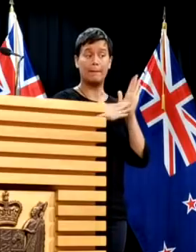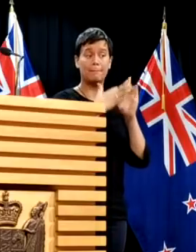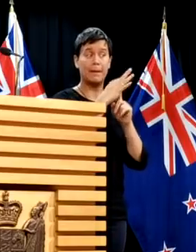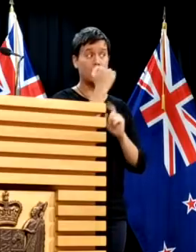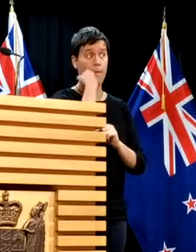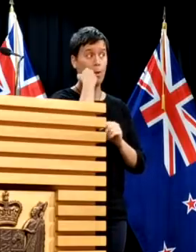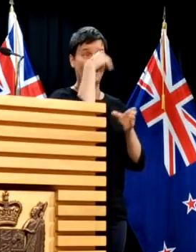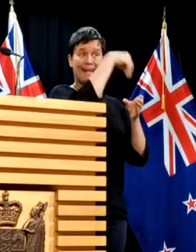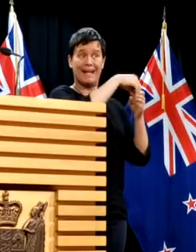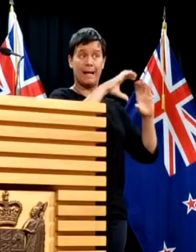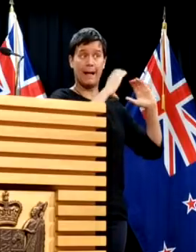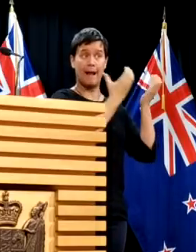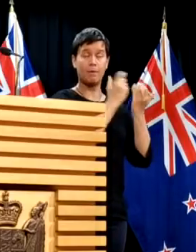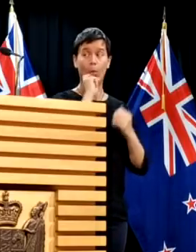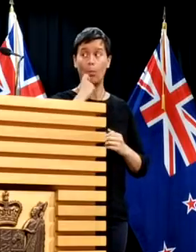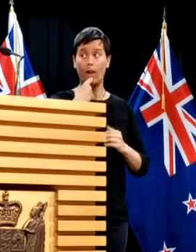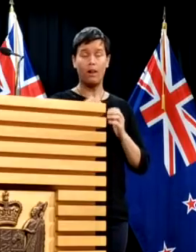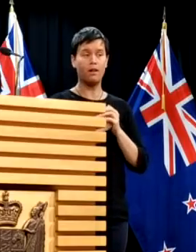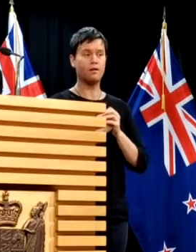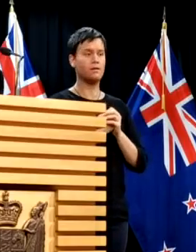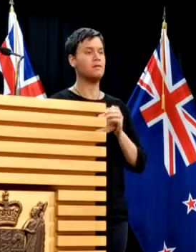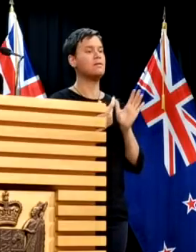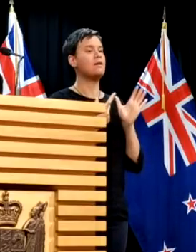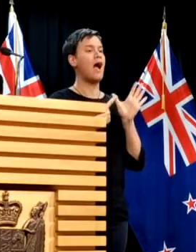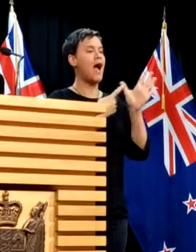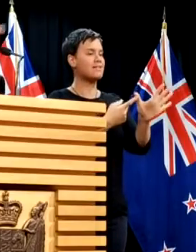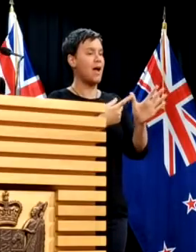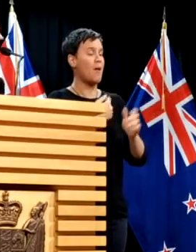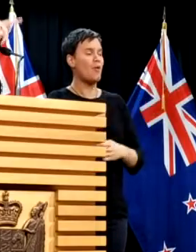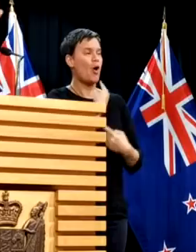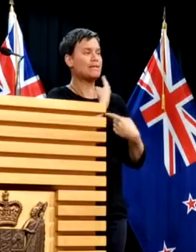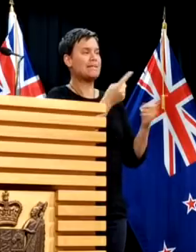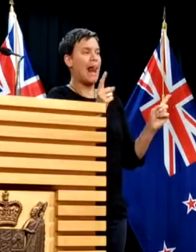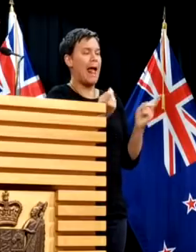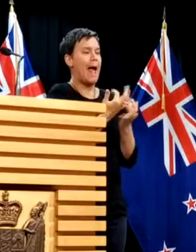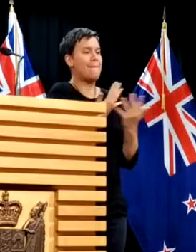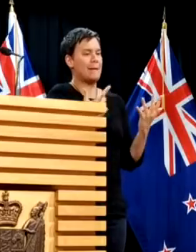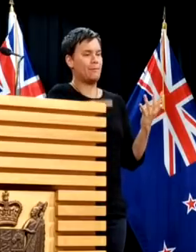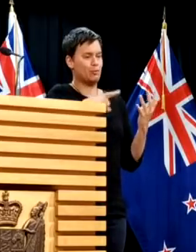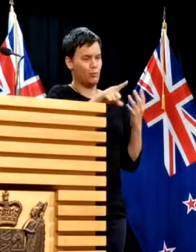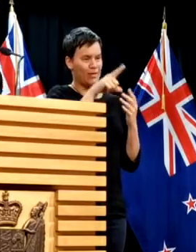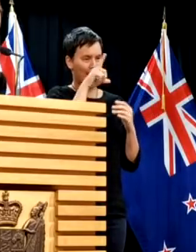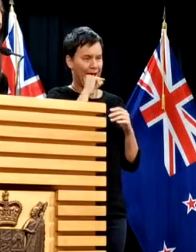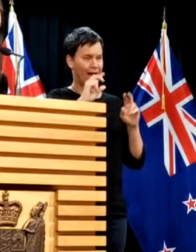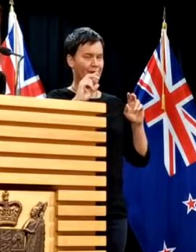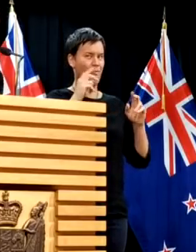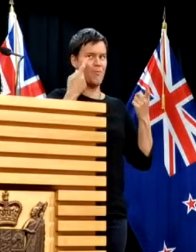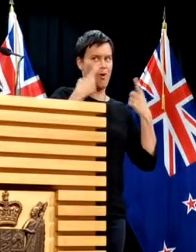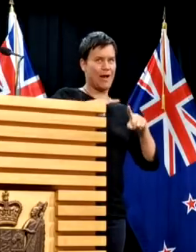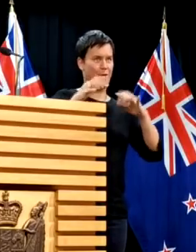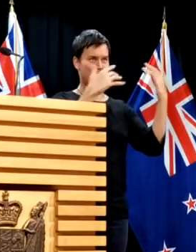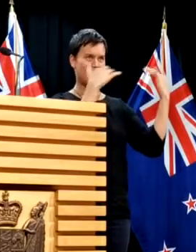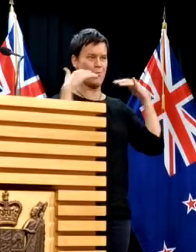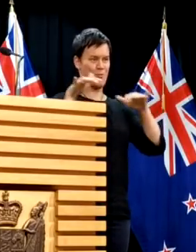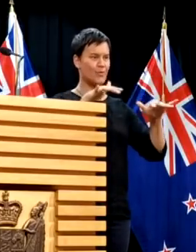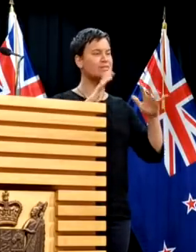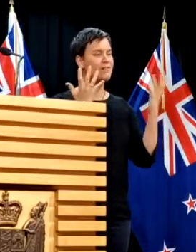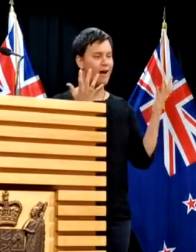say, I do want to make use of the skills that we have in our team. I'll circle back to you, Toba. Do you imagine there are some